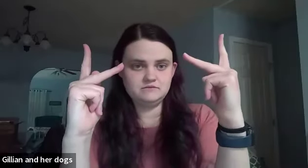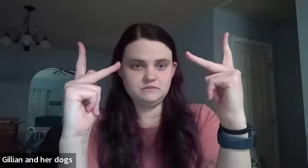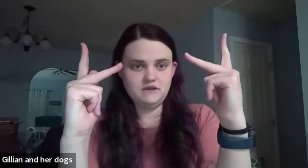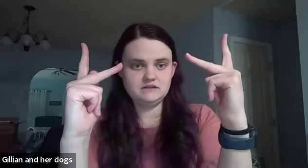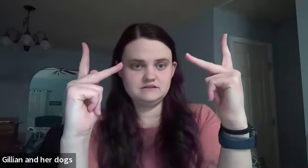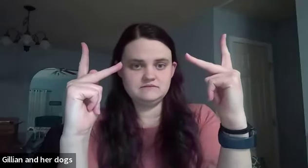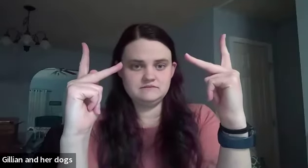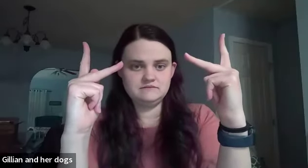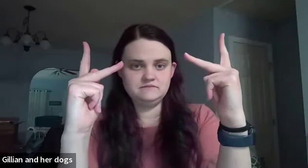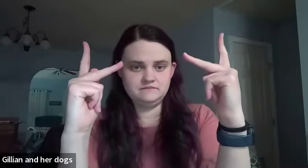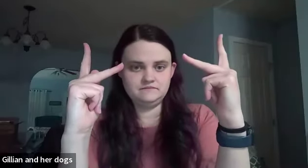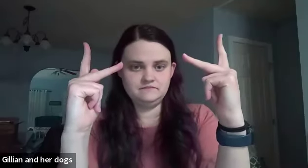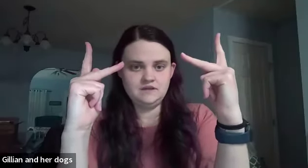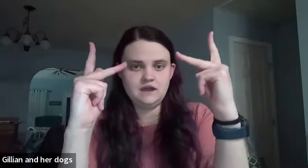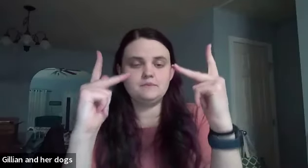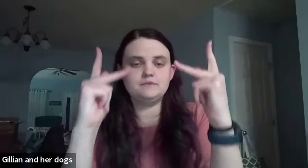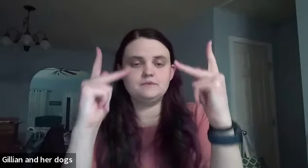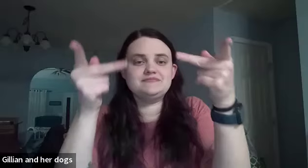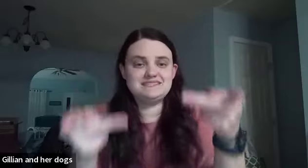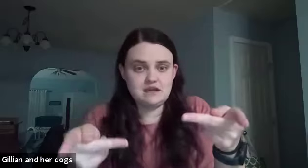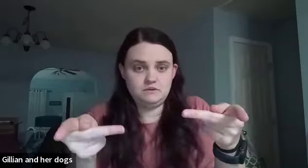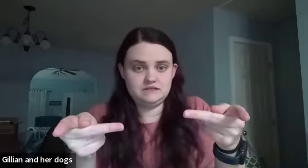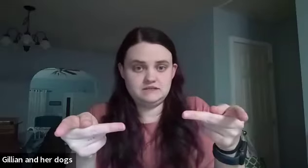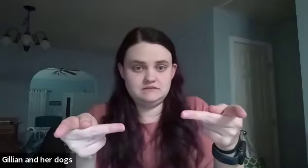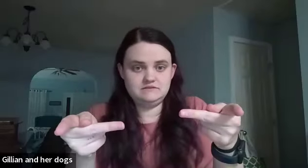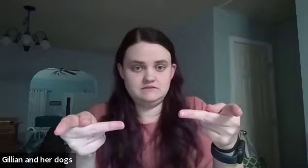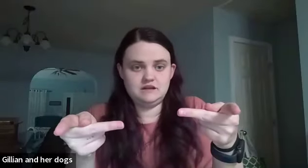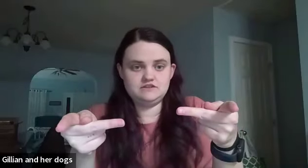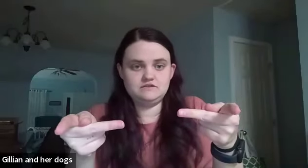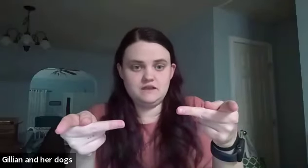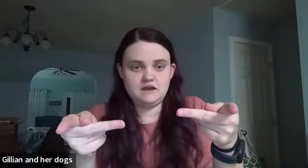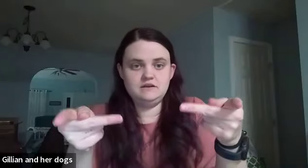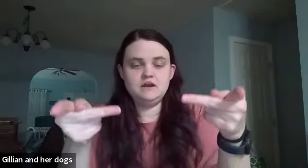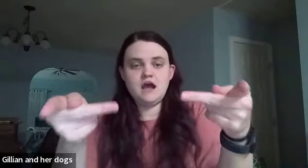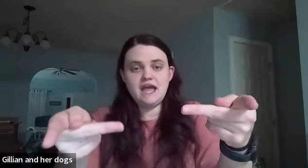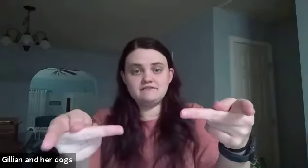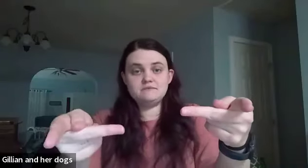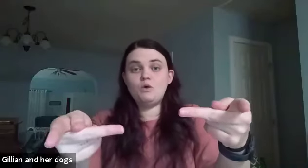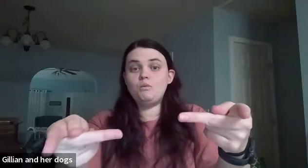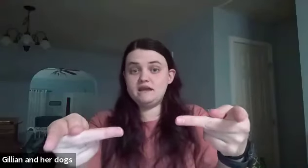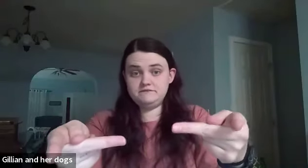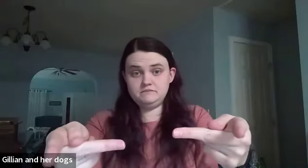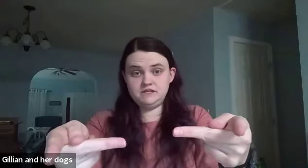with both hands. I'm gonna turn them sideways. Okay, so they're flat. I have them away from